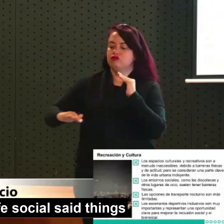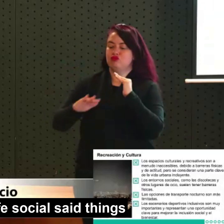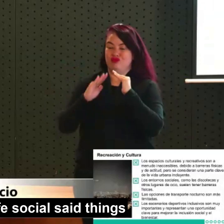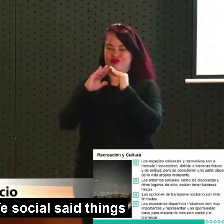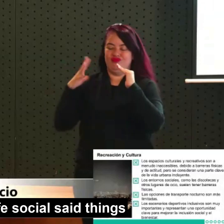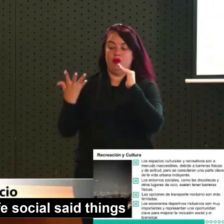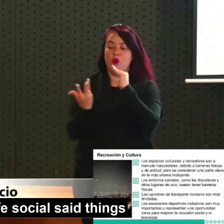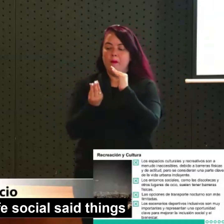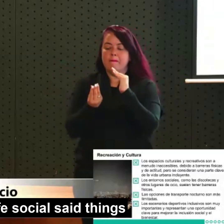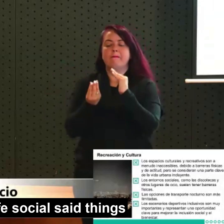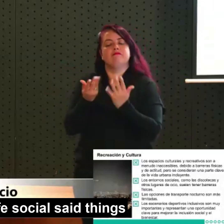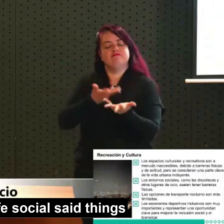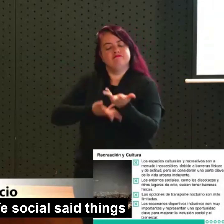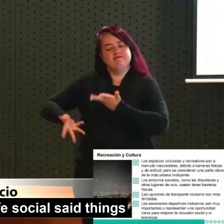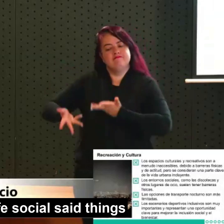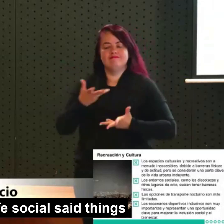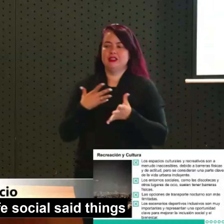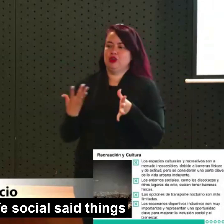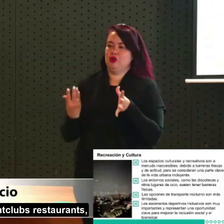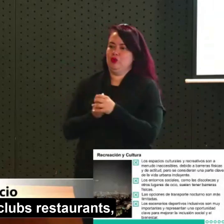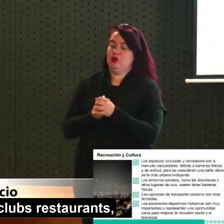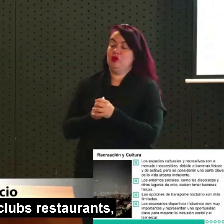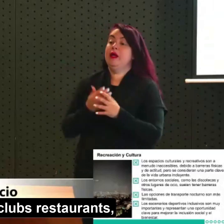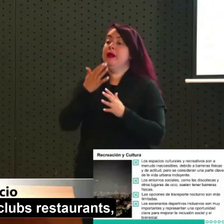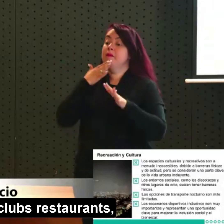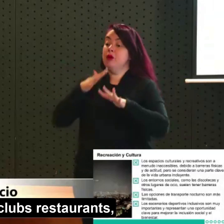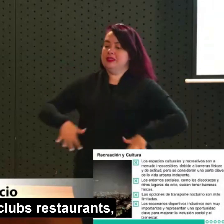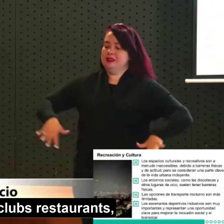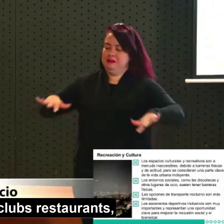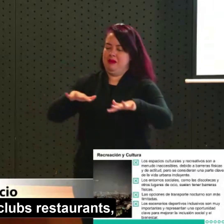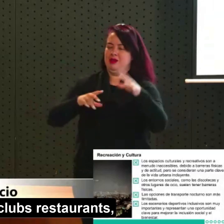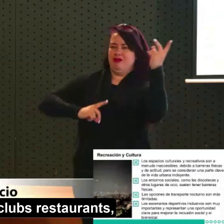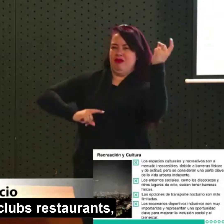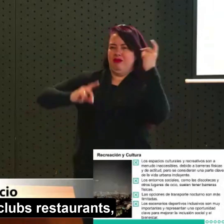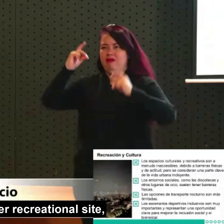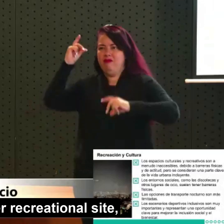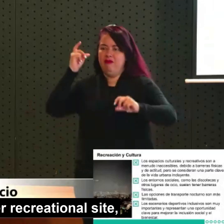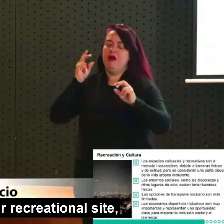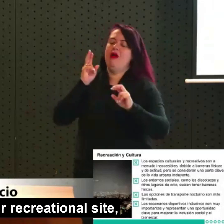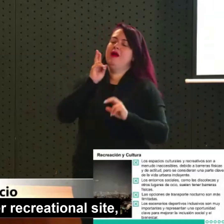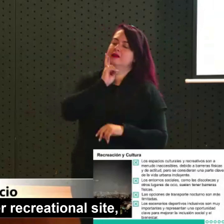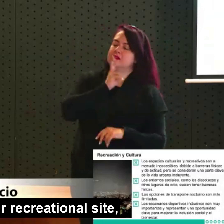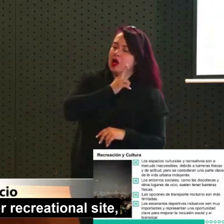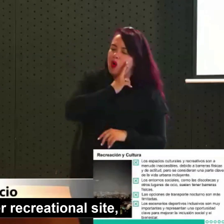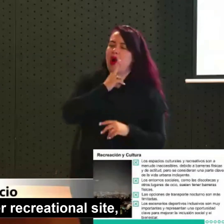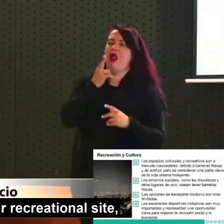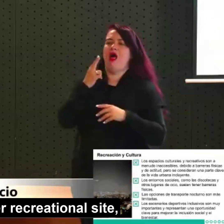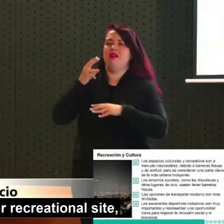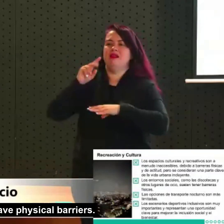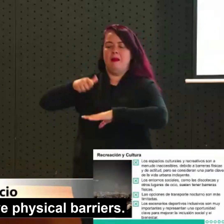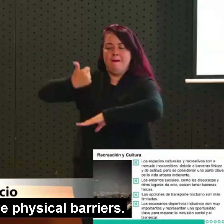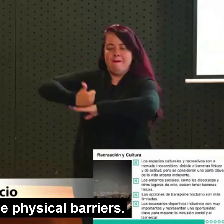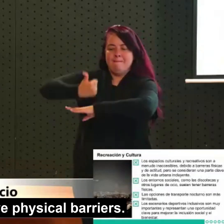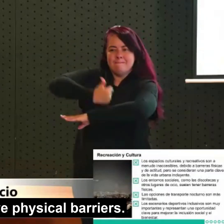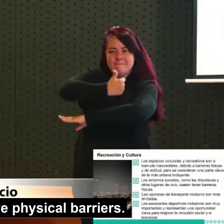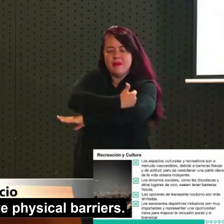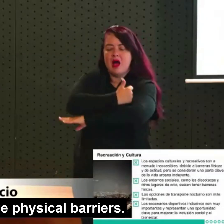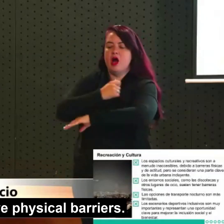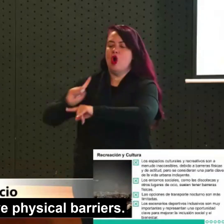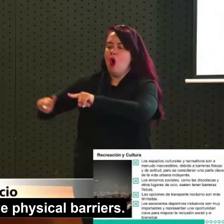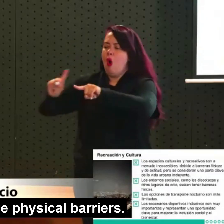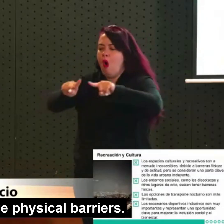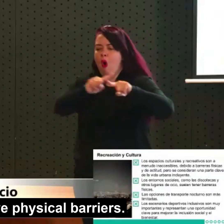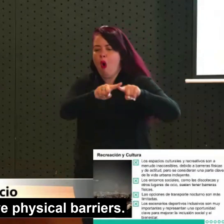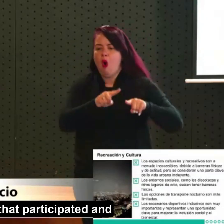life. Social settings like nightclubs, restaurants, bars, other recreation sites usually